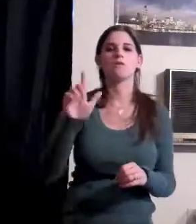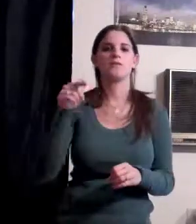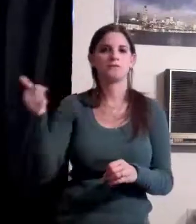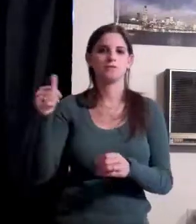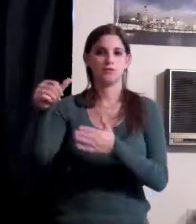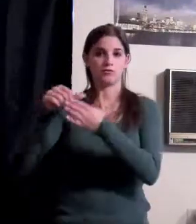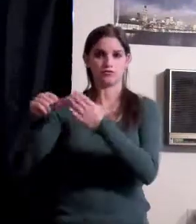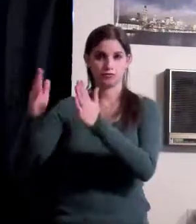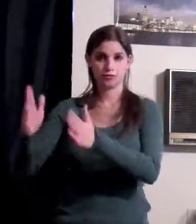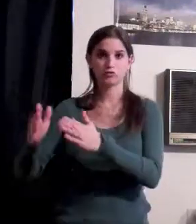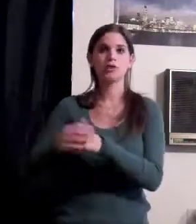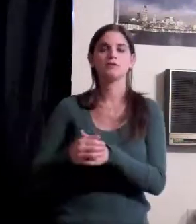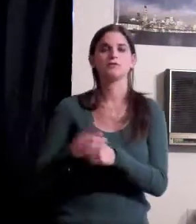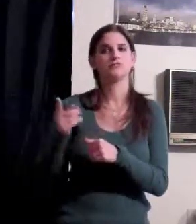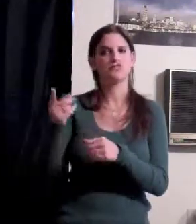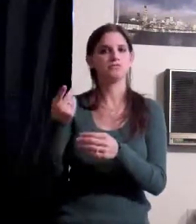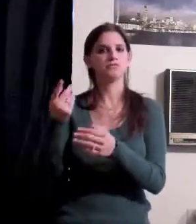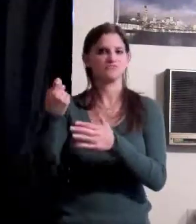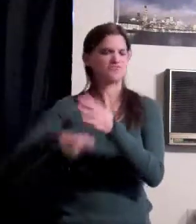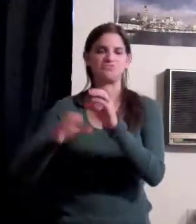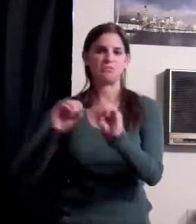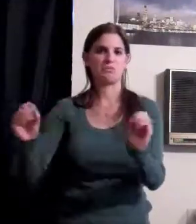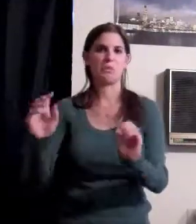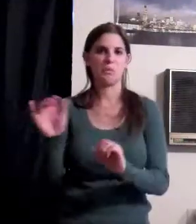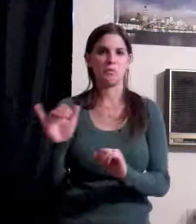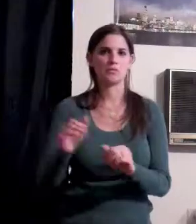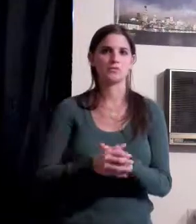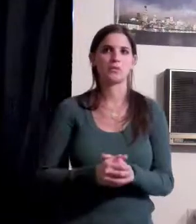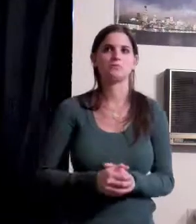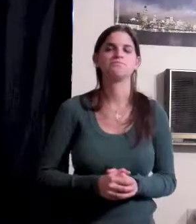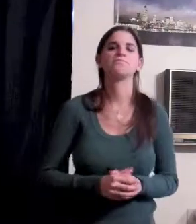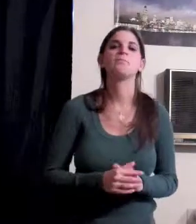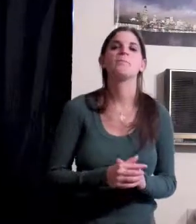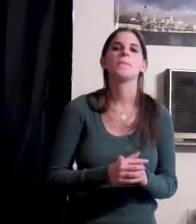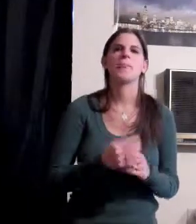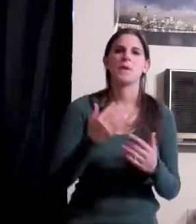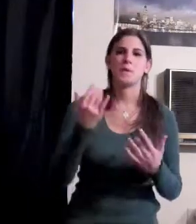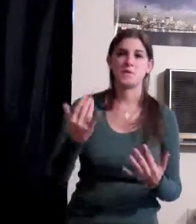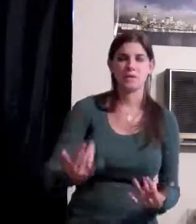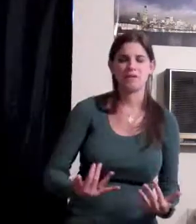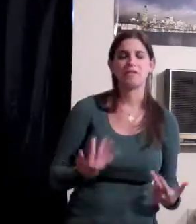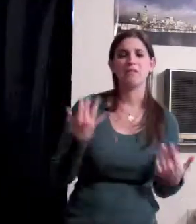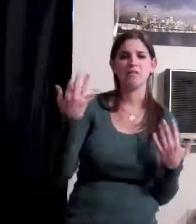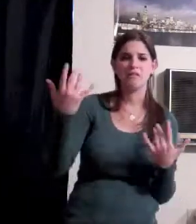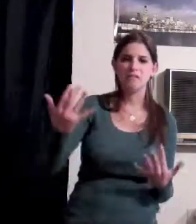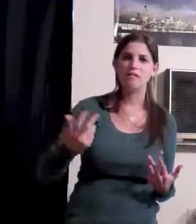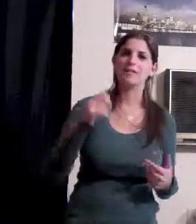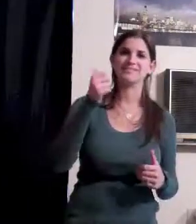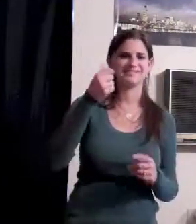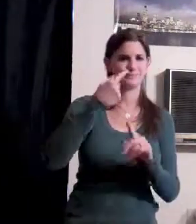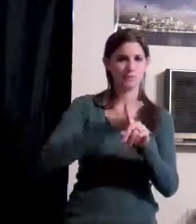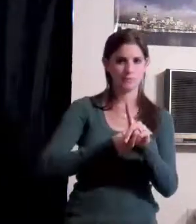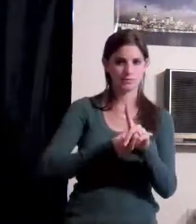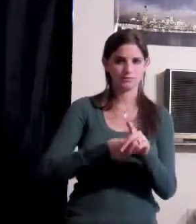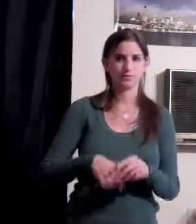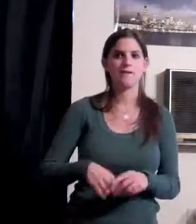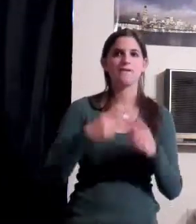10 months of waiting, almost a year. That is what free gets you. I met the surgeon, and he took some